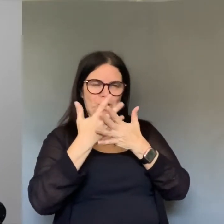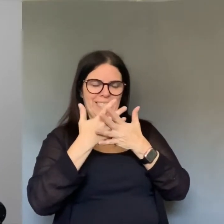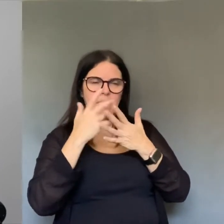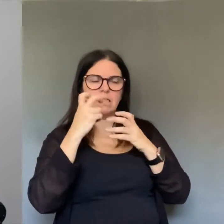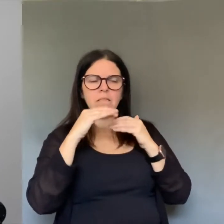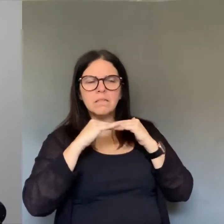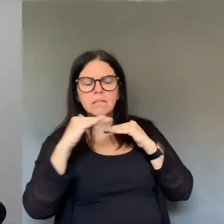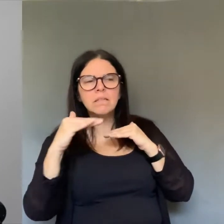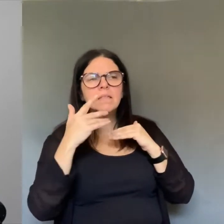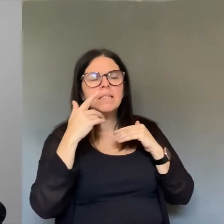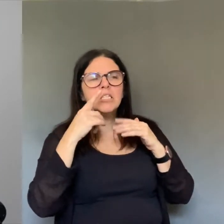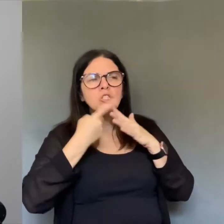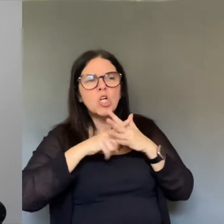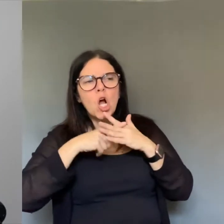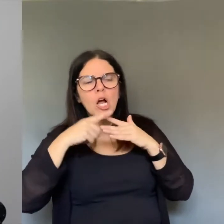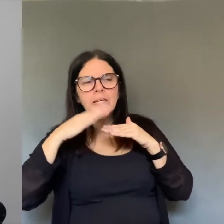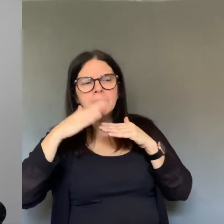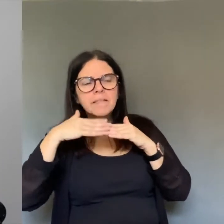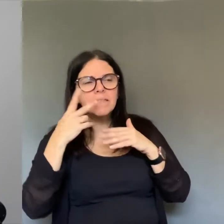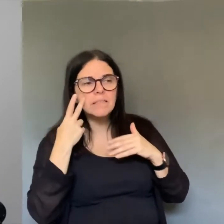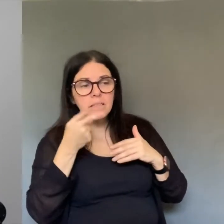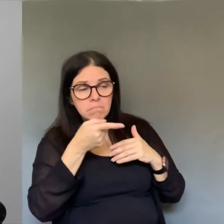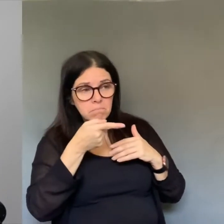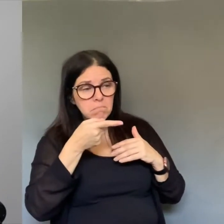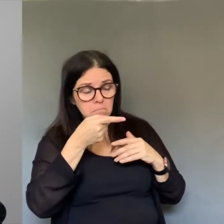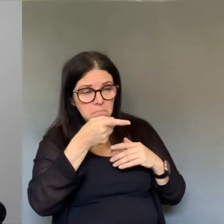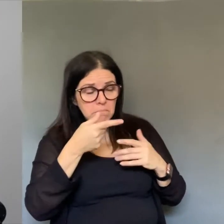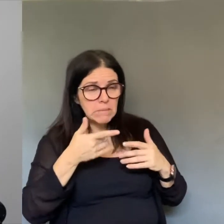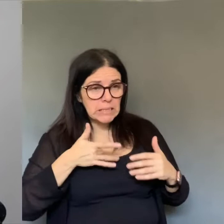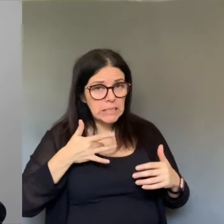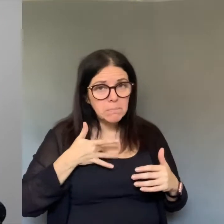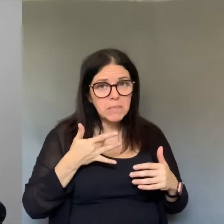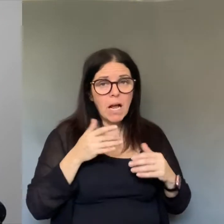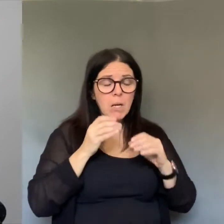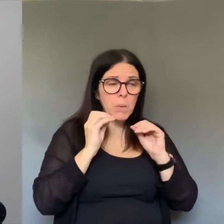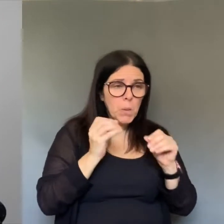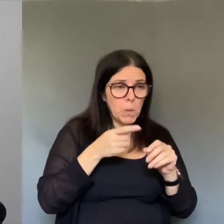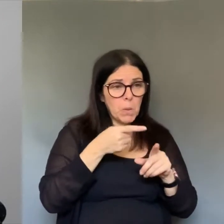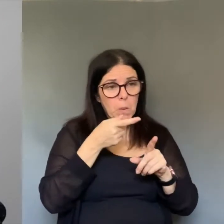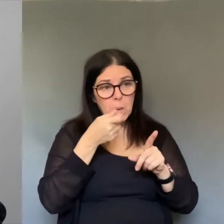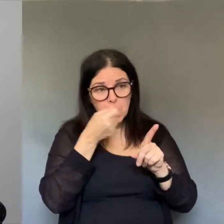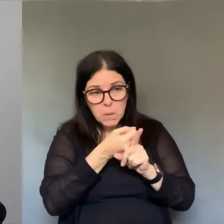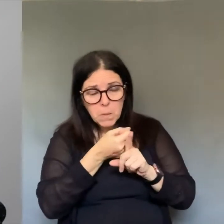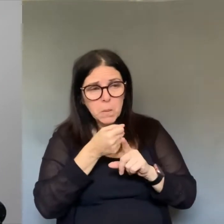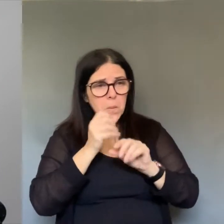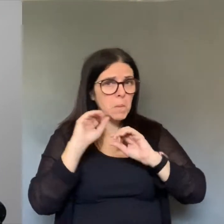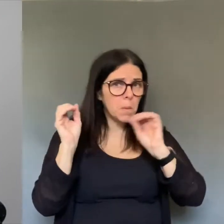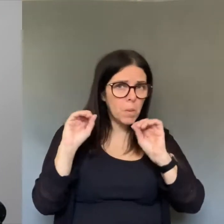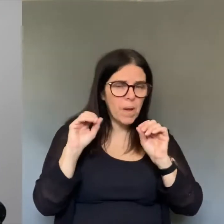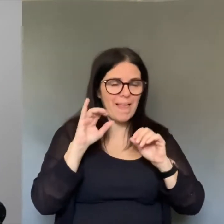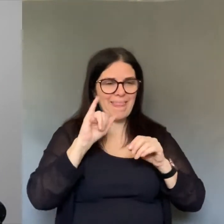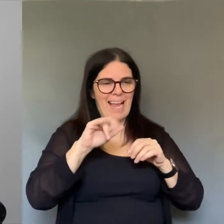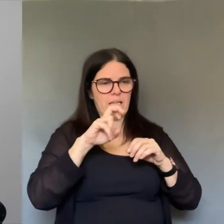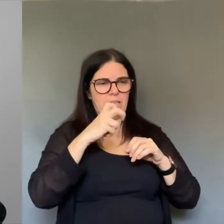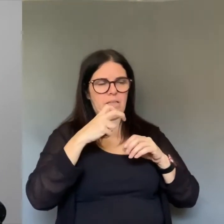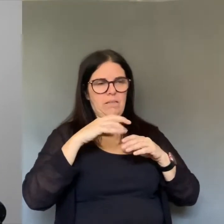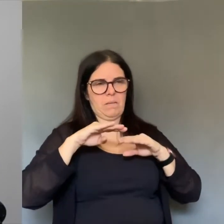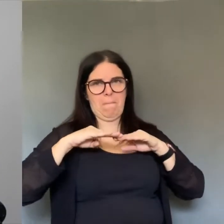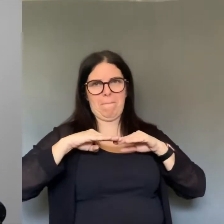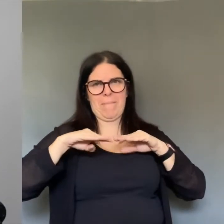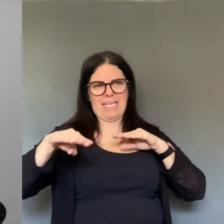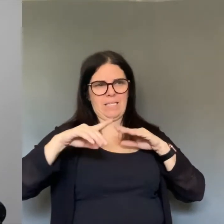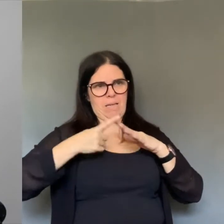basically did a screening. And when we are saying screening, so that's a baseline screening that we have on all those individuals to get a better handle